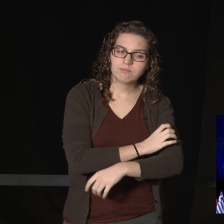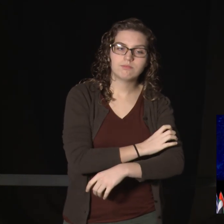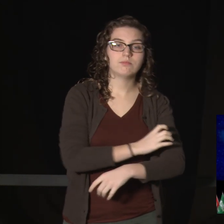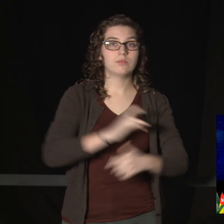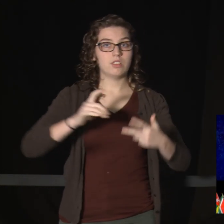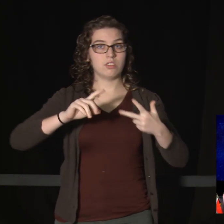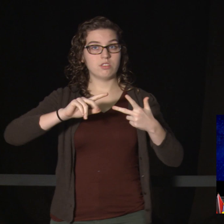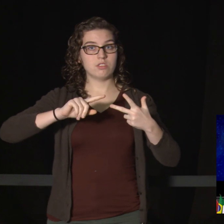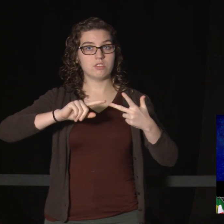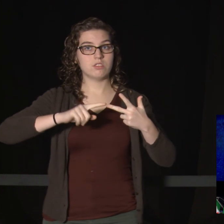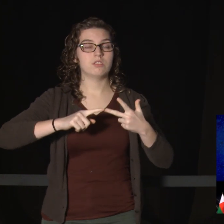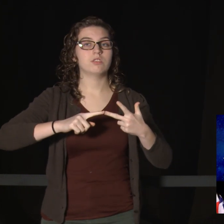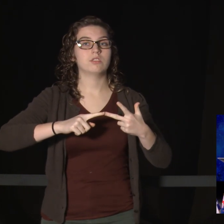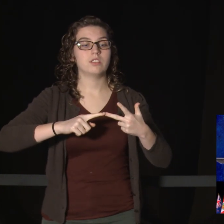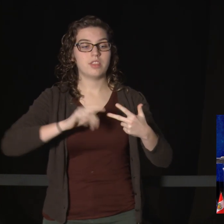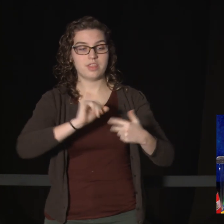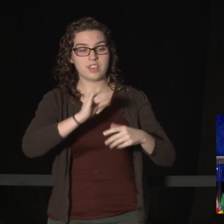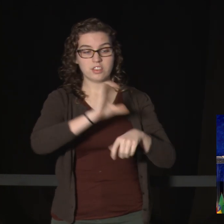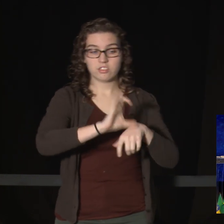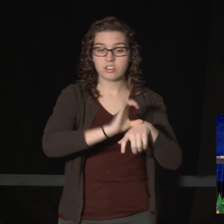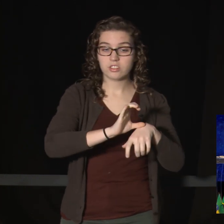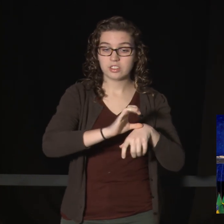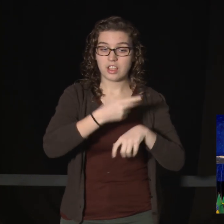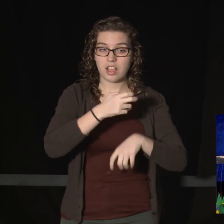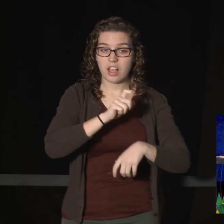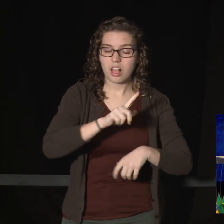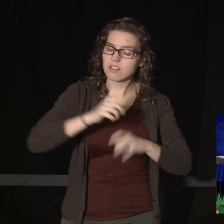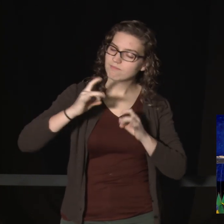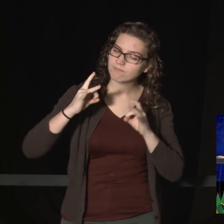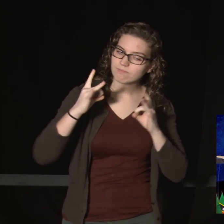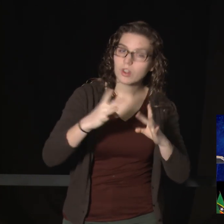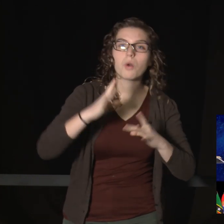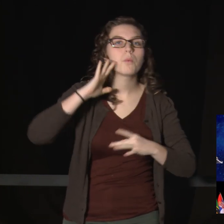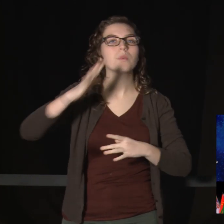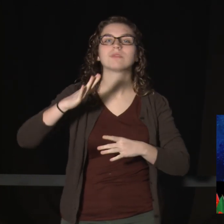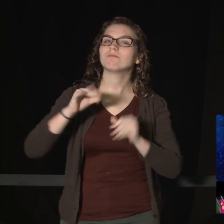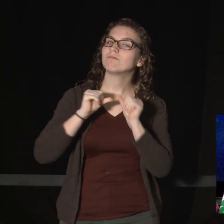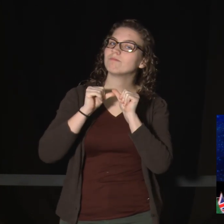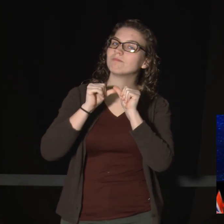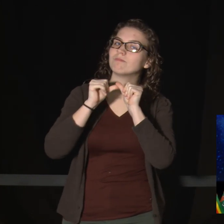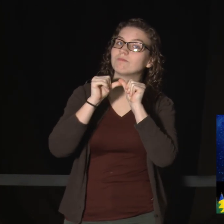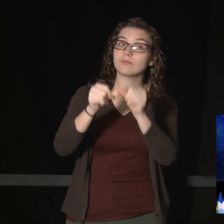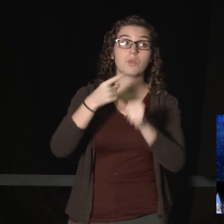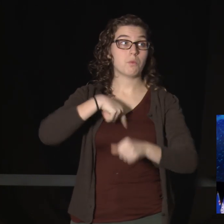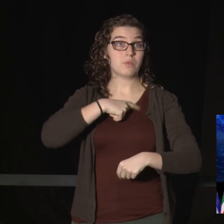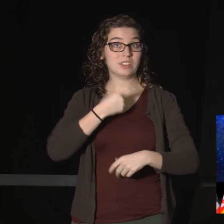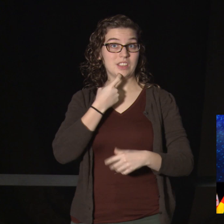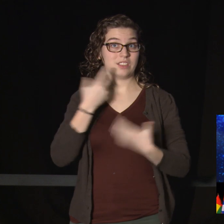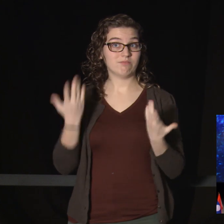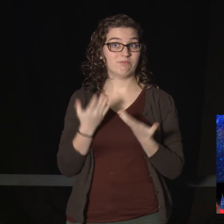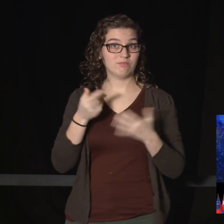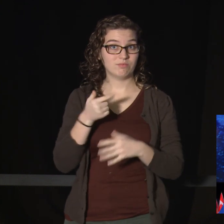church, though hated by hell, will continue." And we would say at GYC,